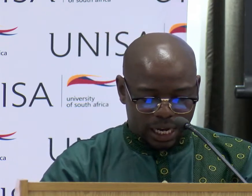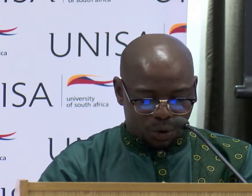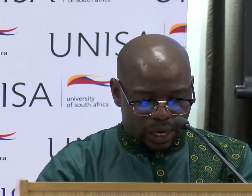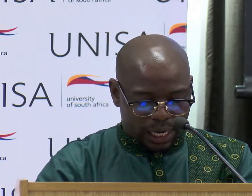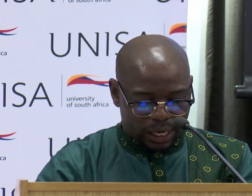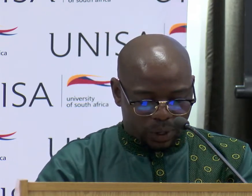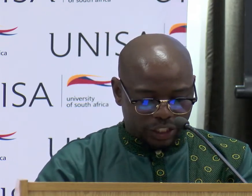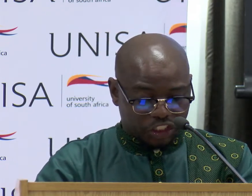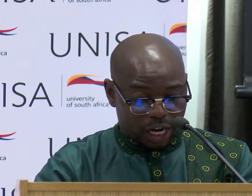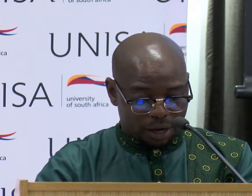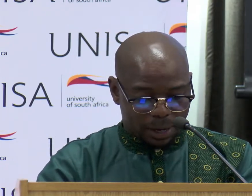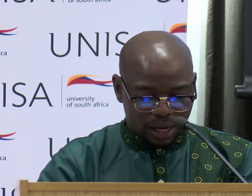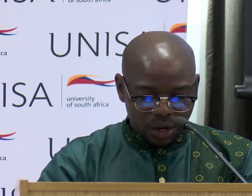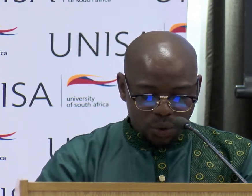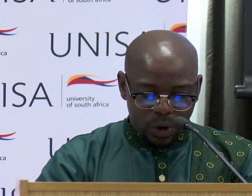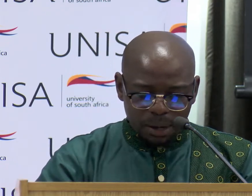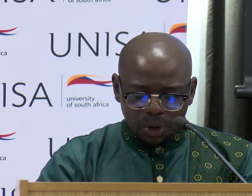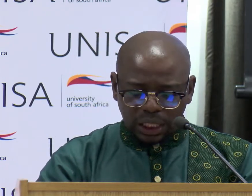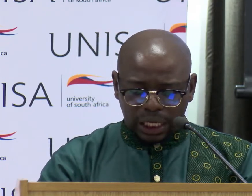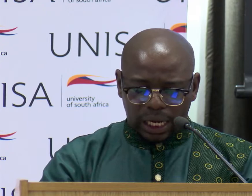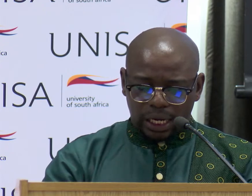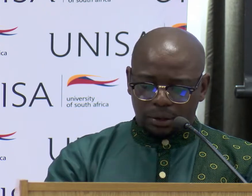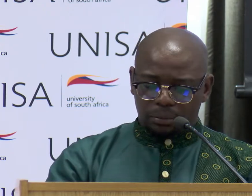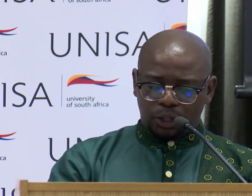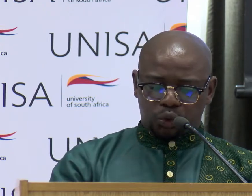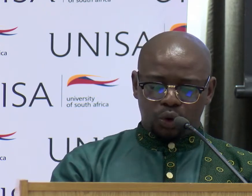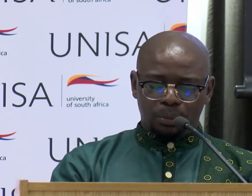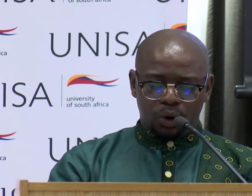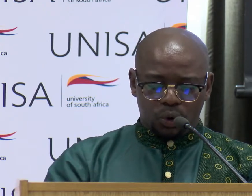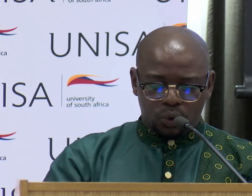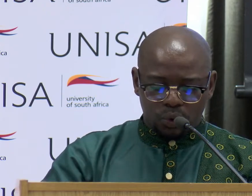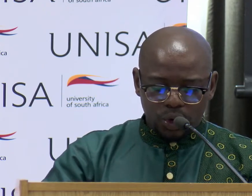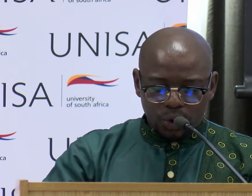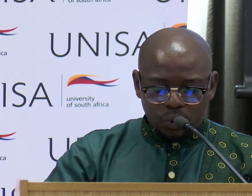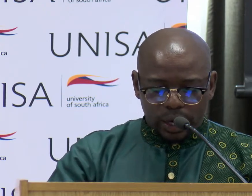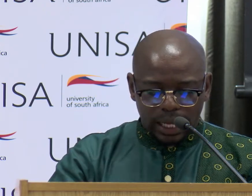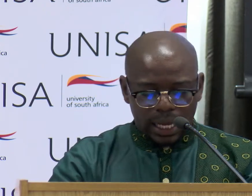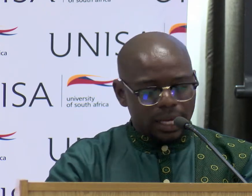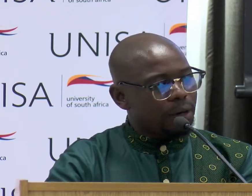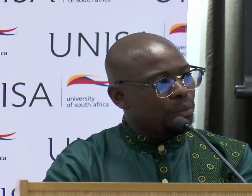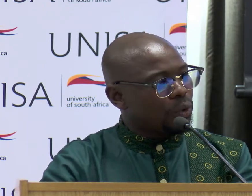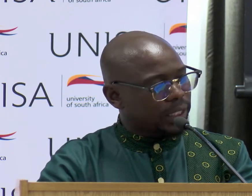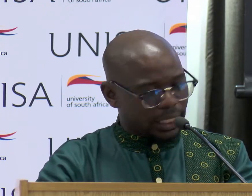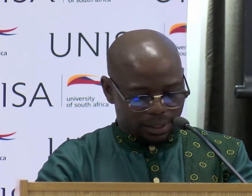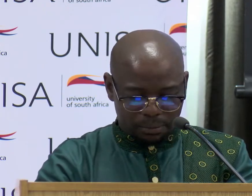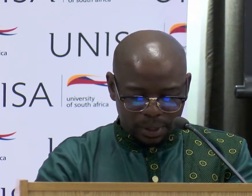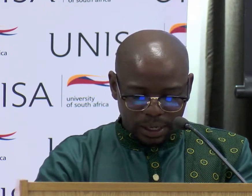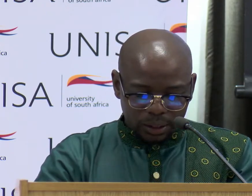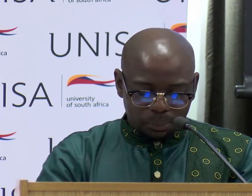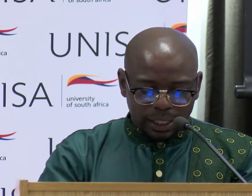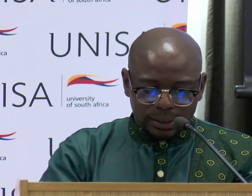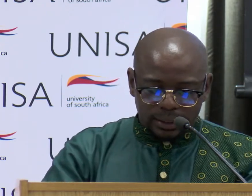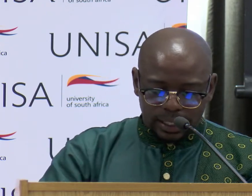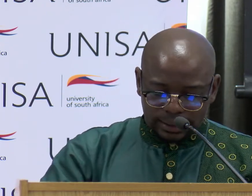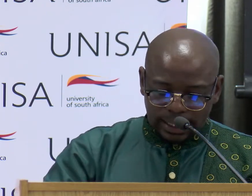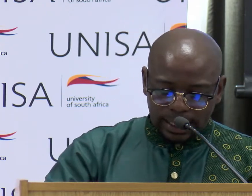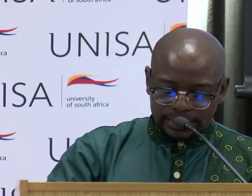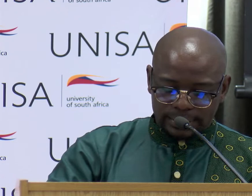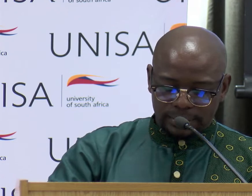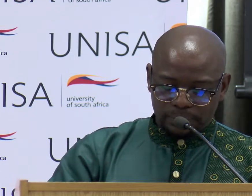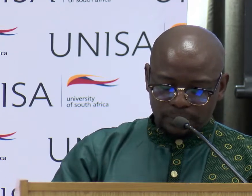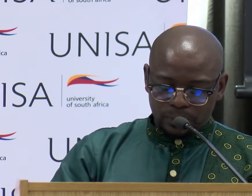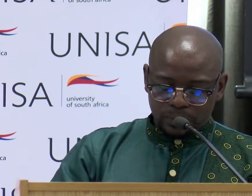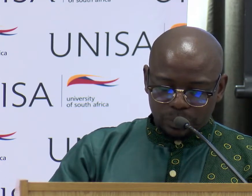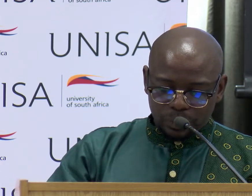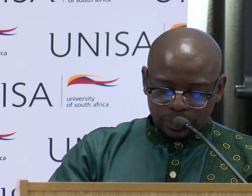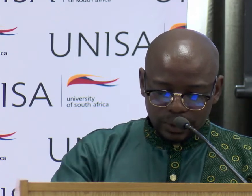e bona ngwana wa ditjhaba, ngwana motle ba tshomong, ngwana e motle ba sila